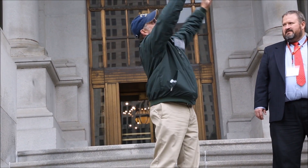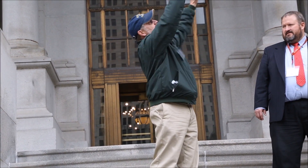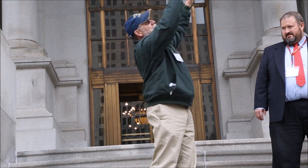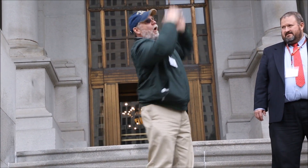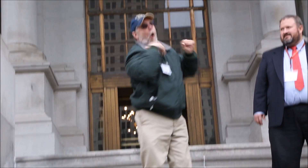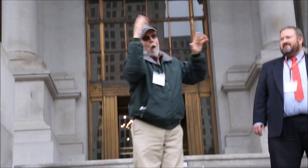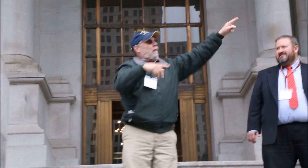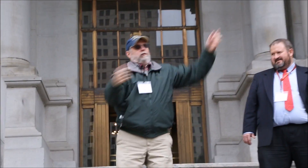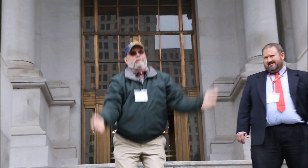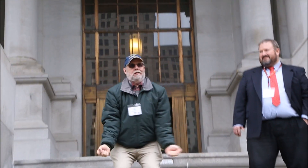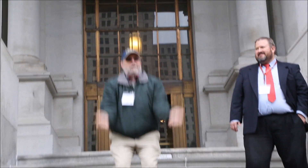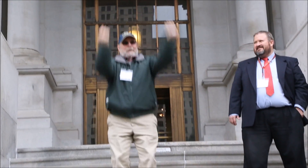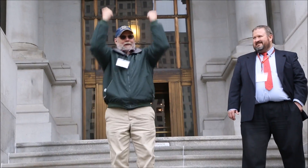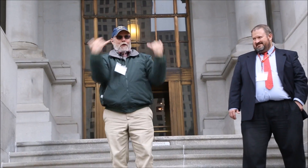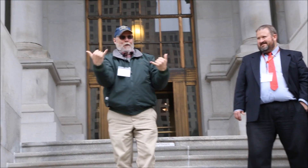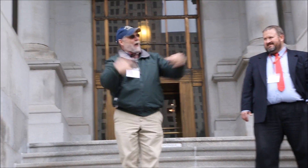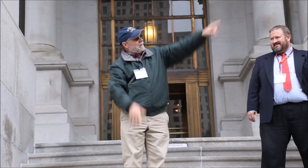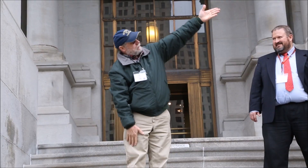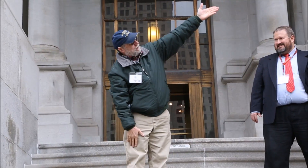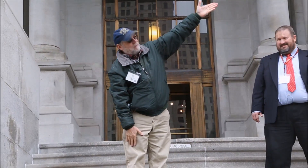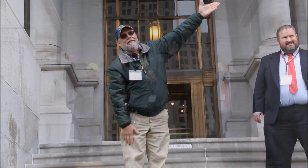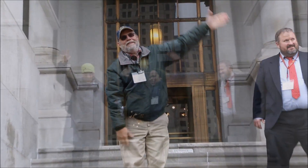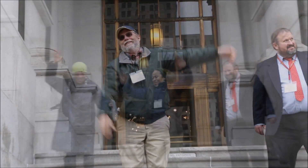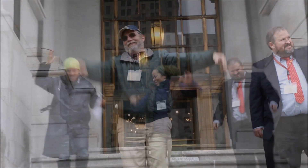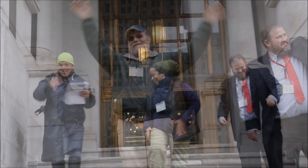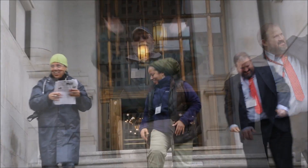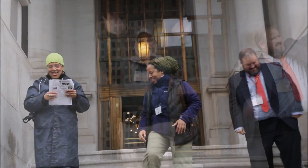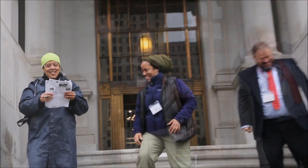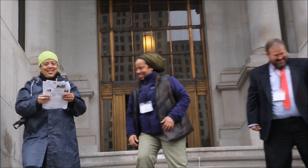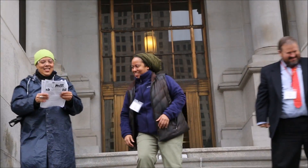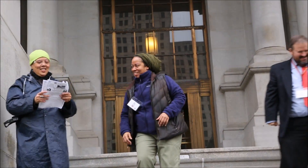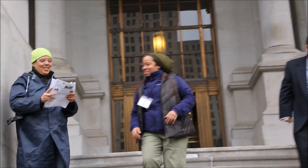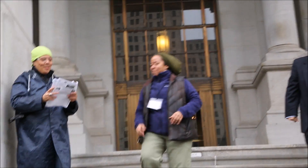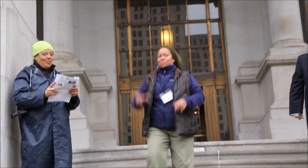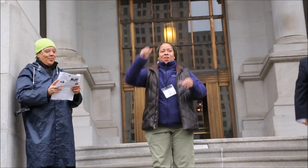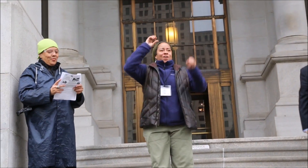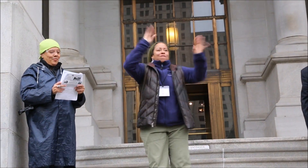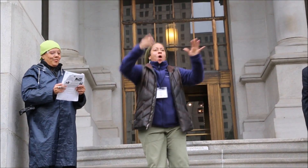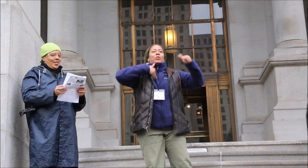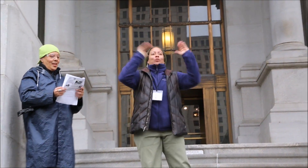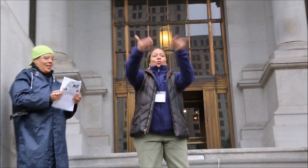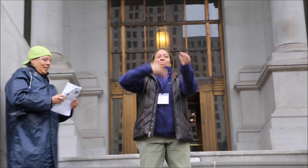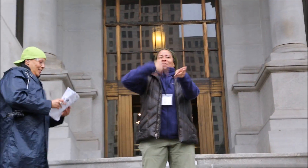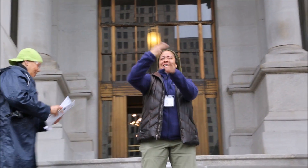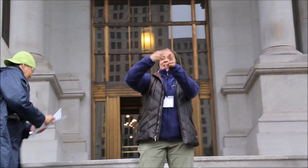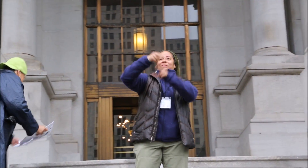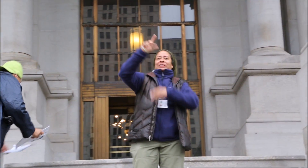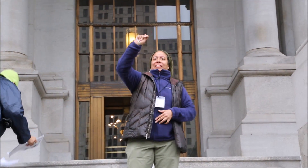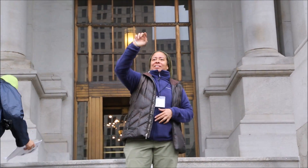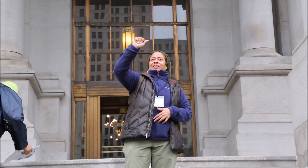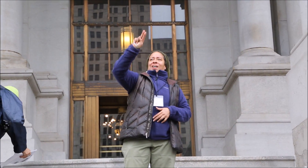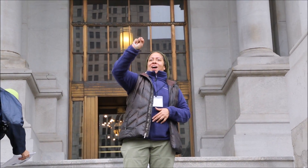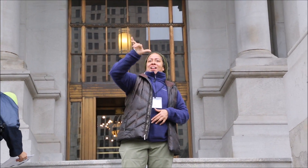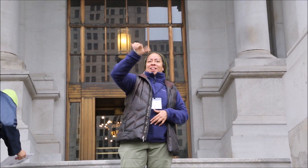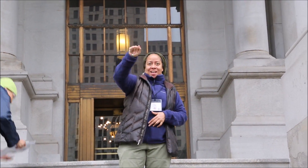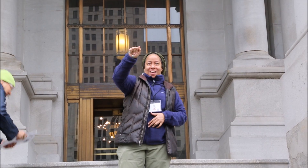I am tremendously grateful to the Deaf Grassroots Movement, because DGM